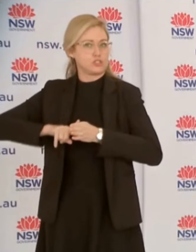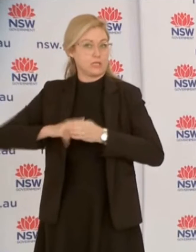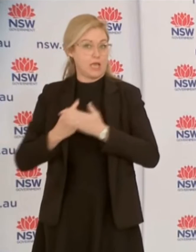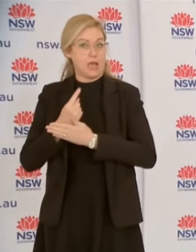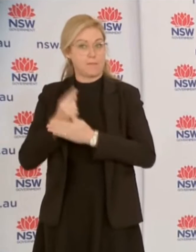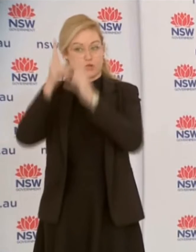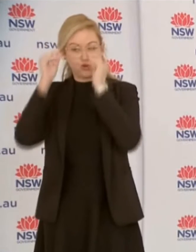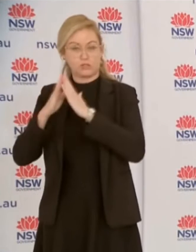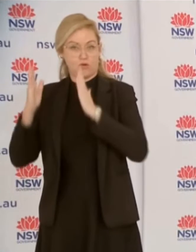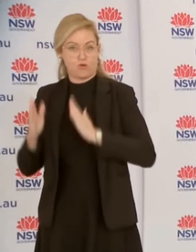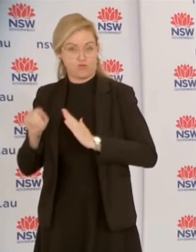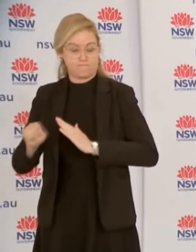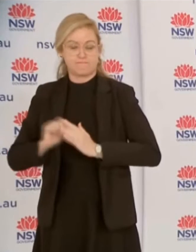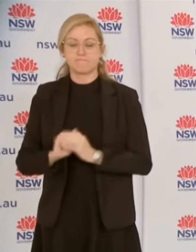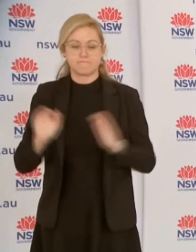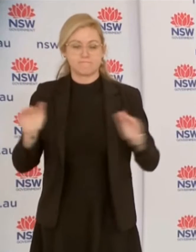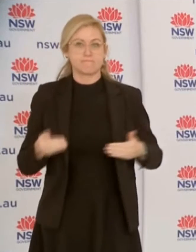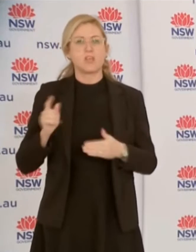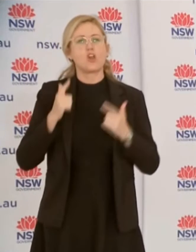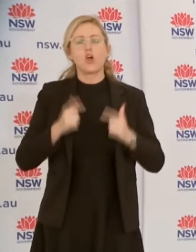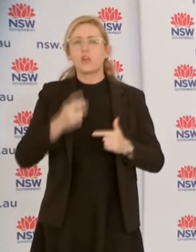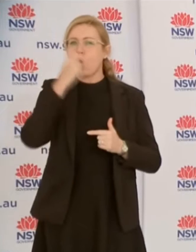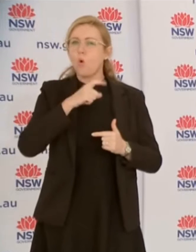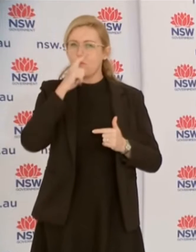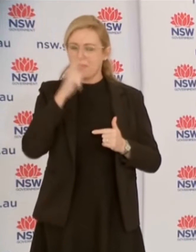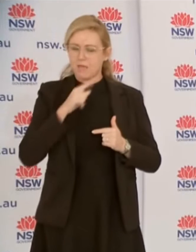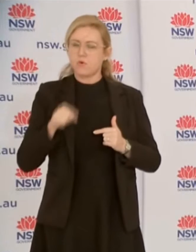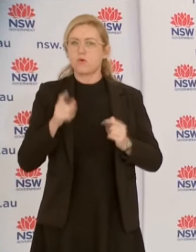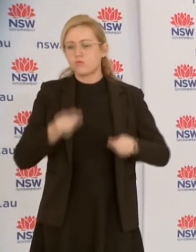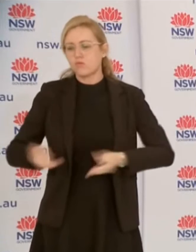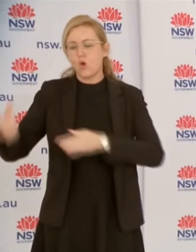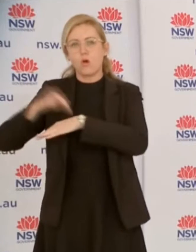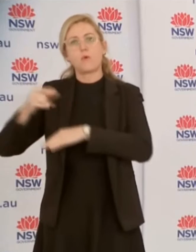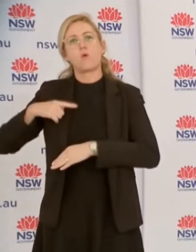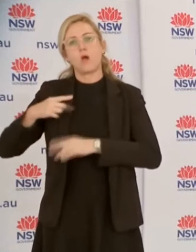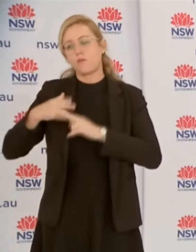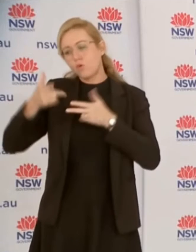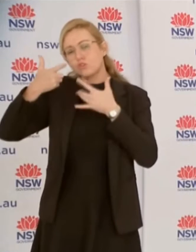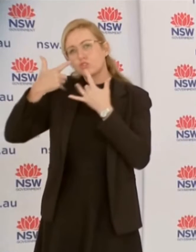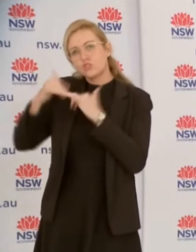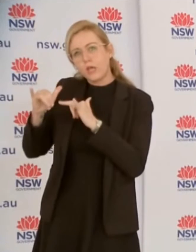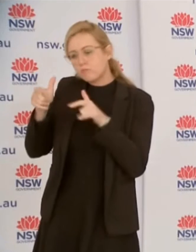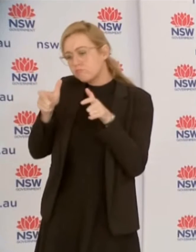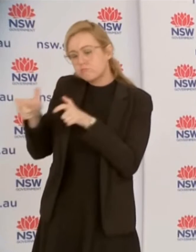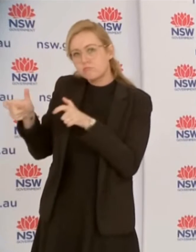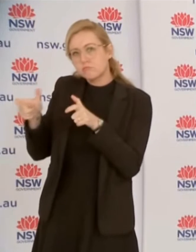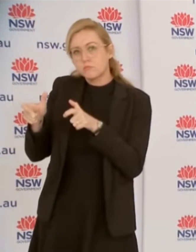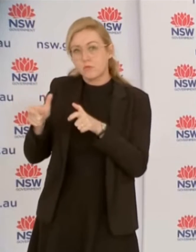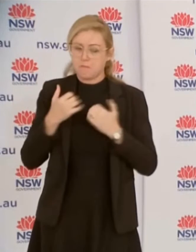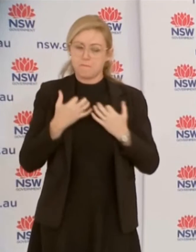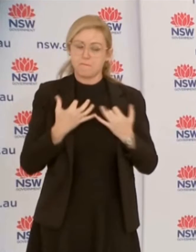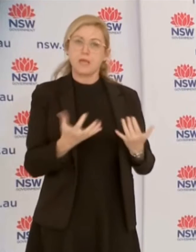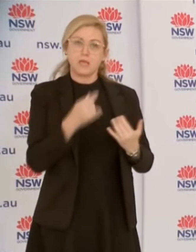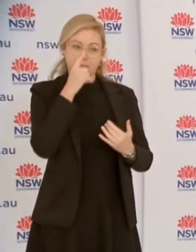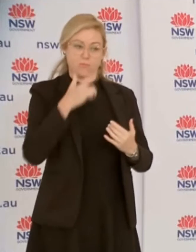We've had many aged care residents admitted to hospital, but that's often been for monitoring. And we've had many aged care residents who are double